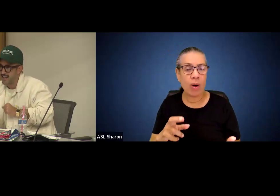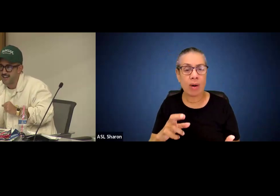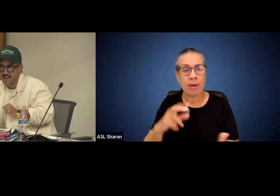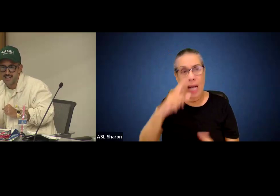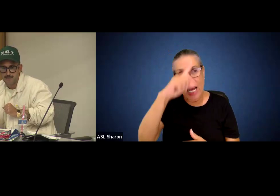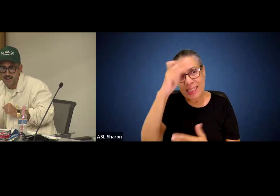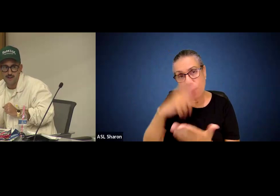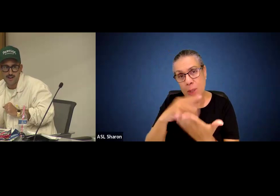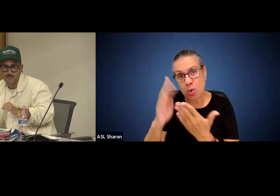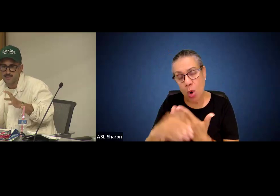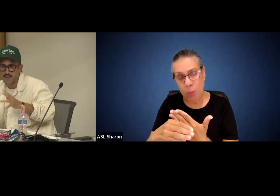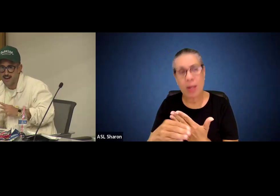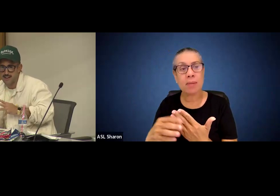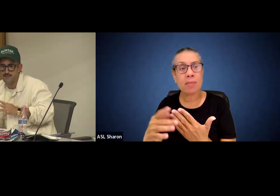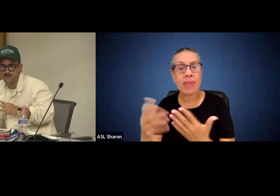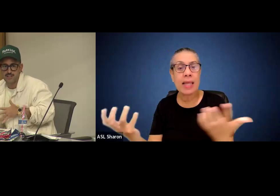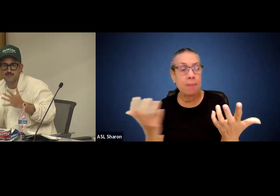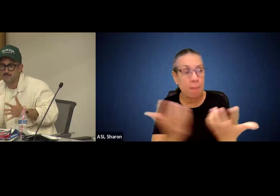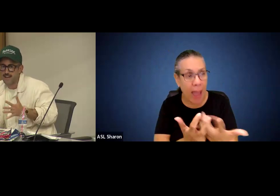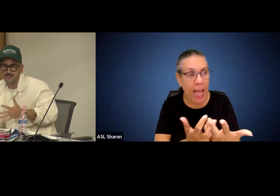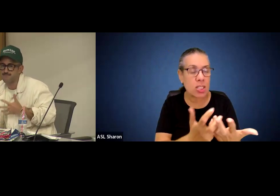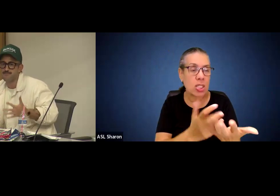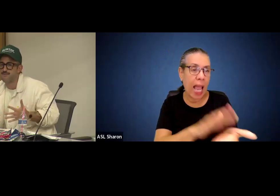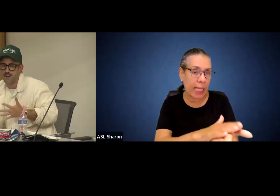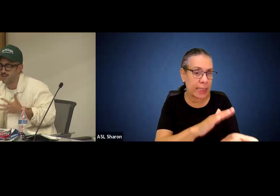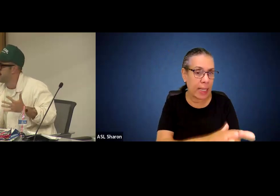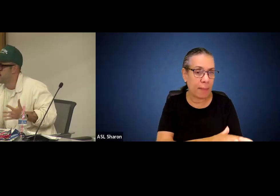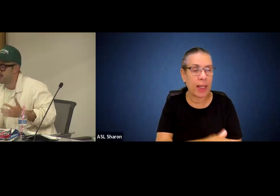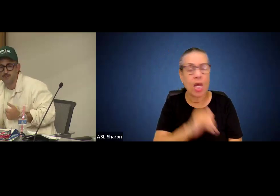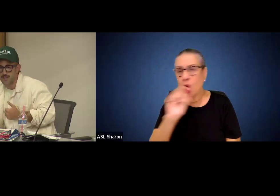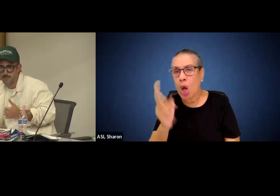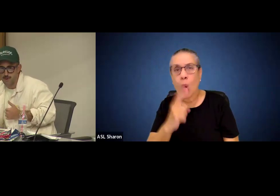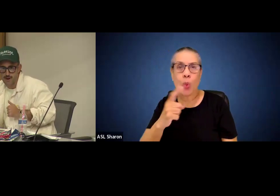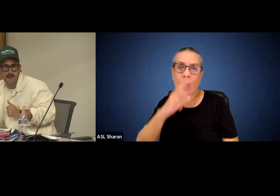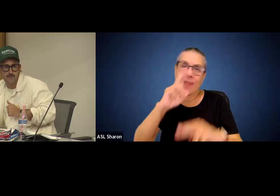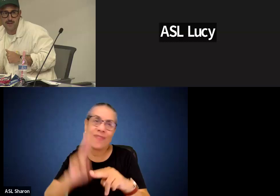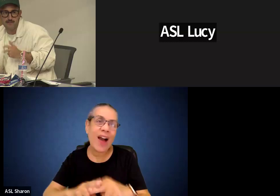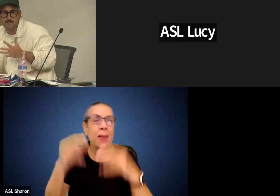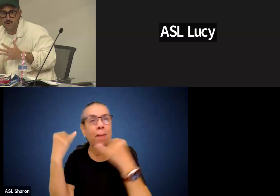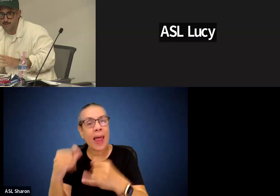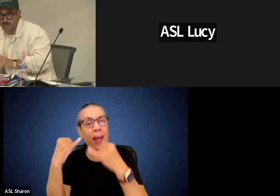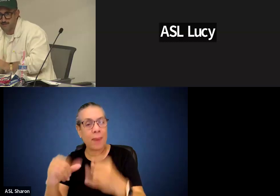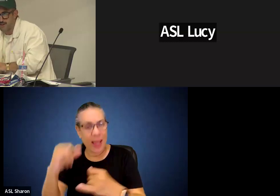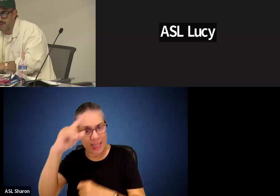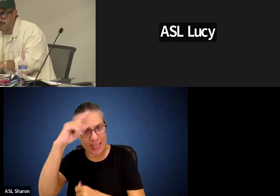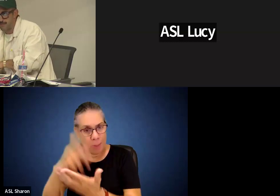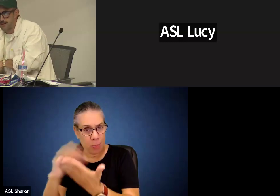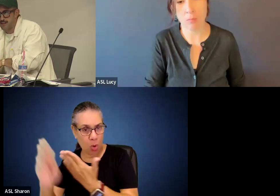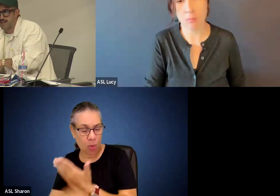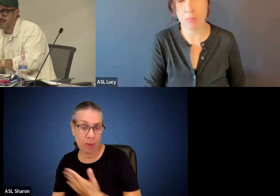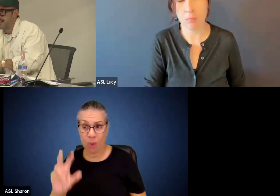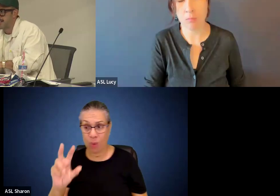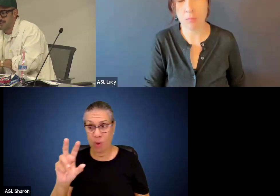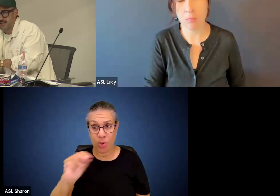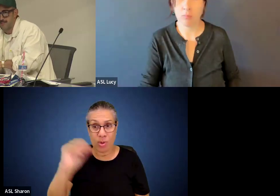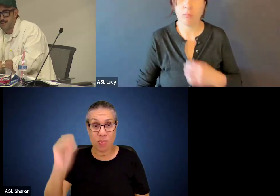that is aligned to academic outcomes and not just like fun youth summer programming, when 30% of our young people